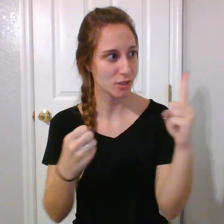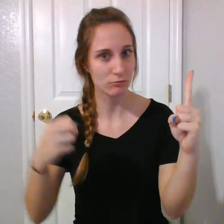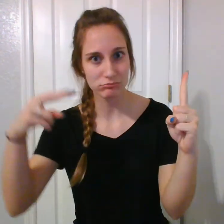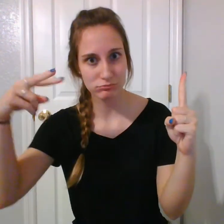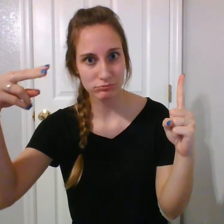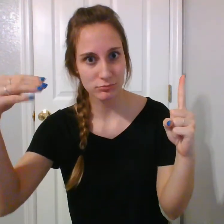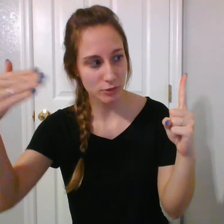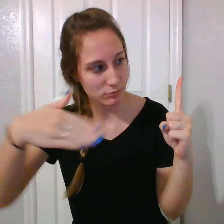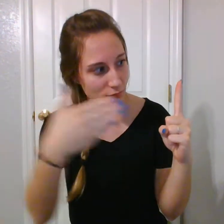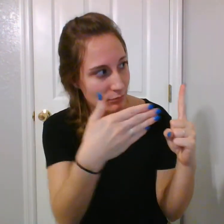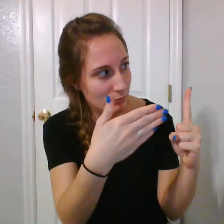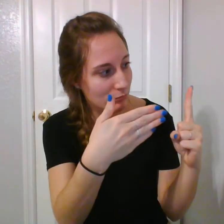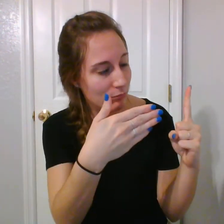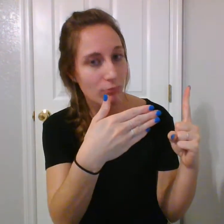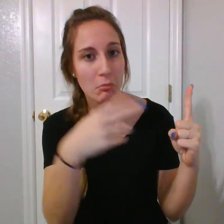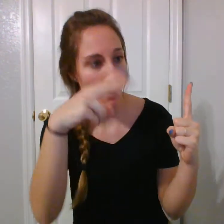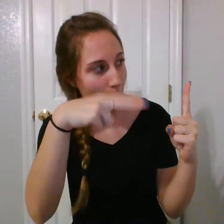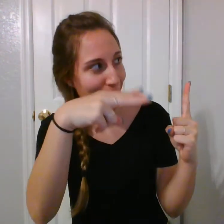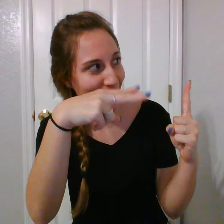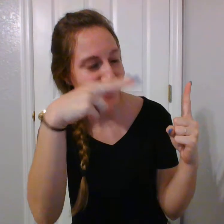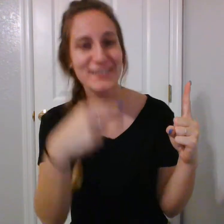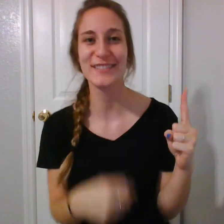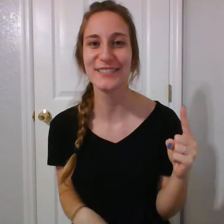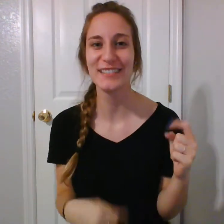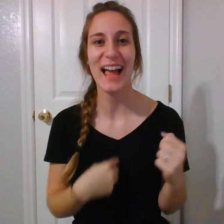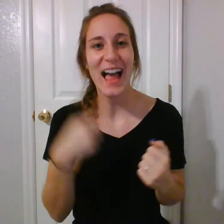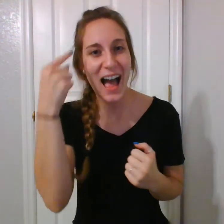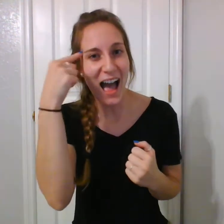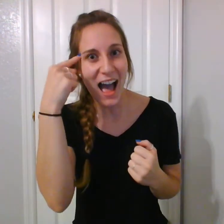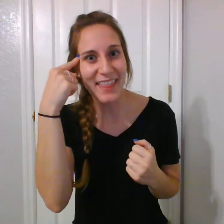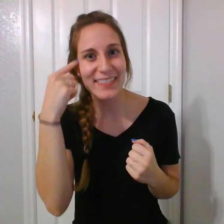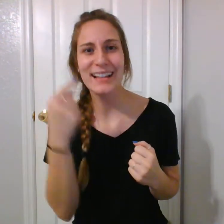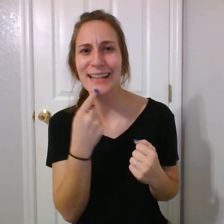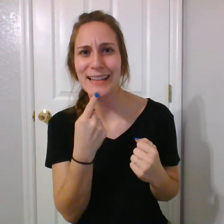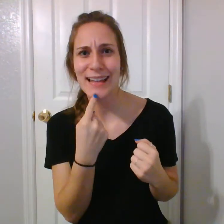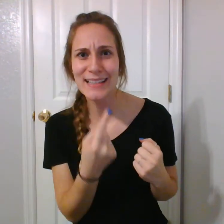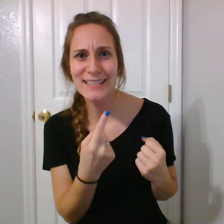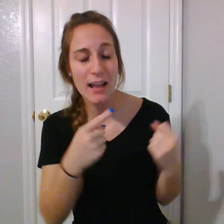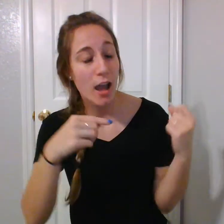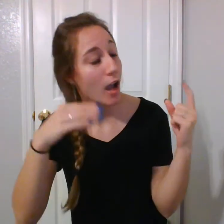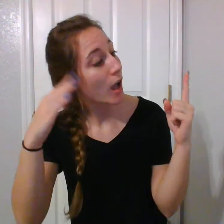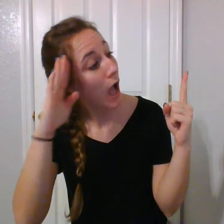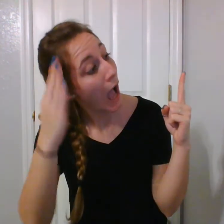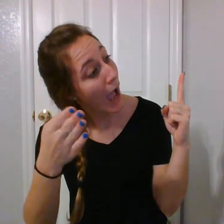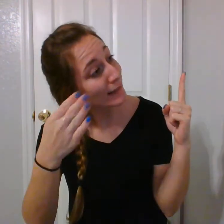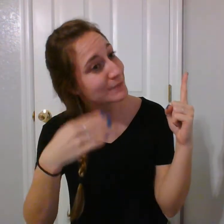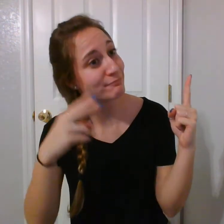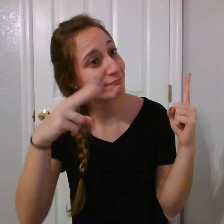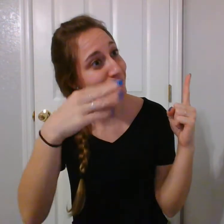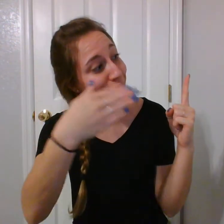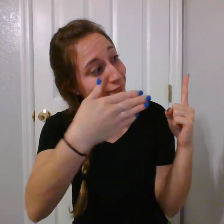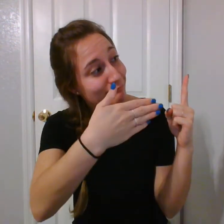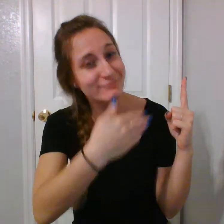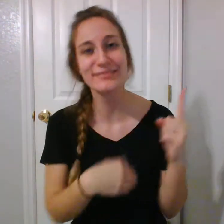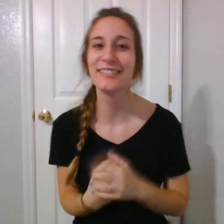swim away. I always like to think they're like saying hi to me. And we also have crested gecko, which is a new addition. Actually